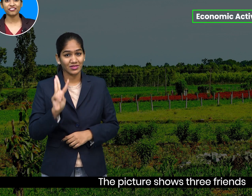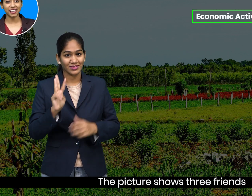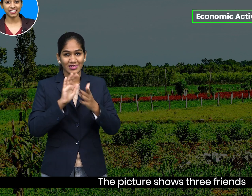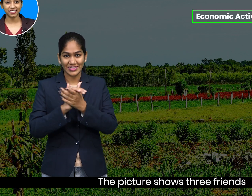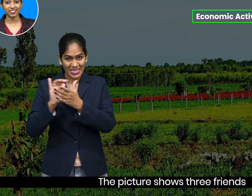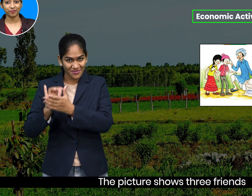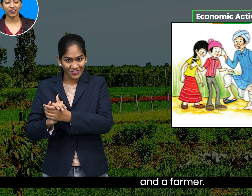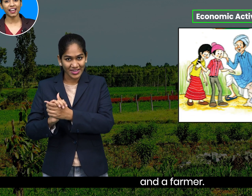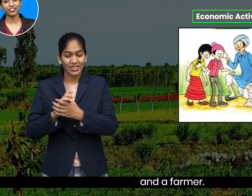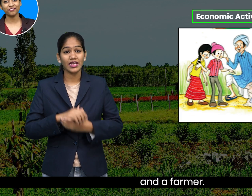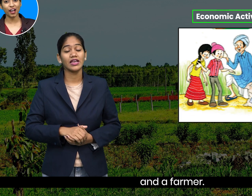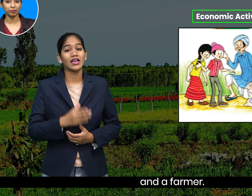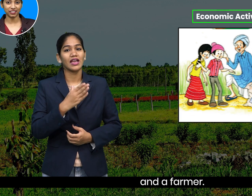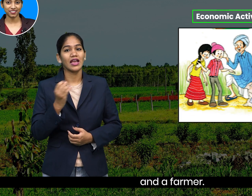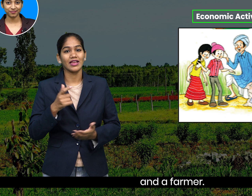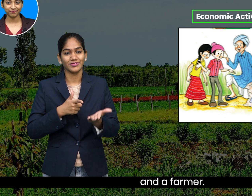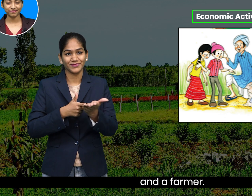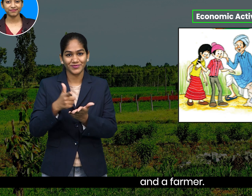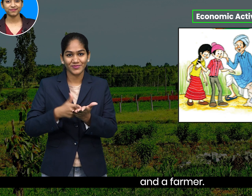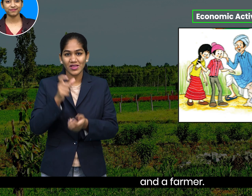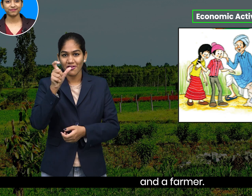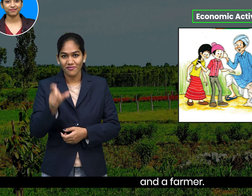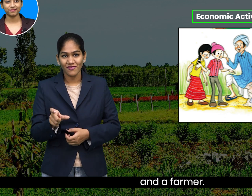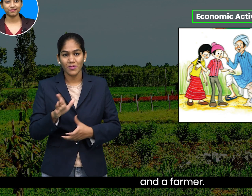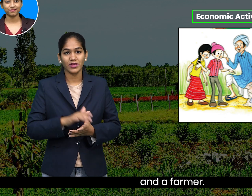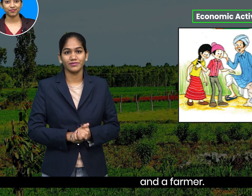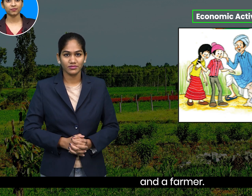three friends and a farmer.